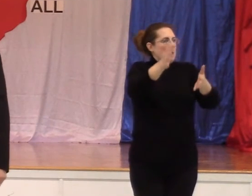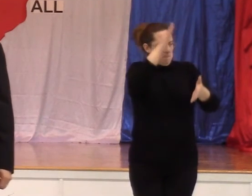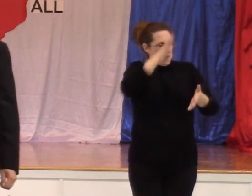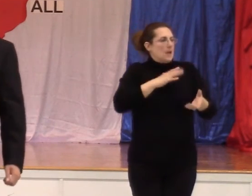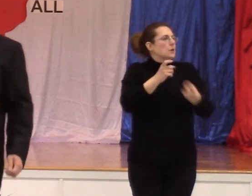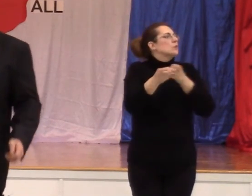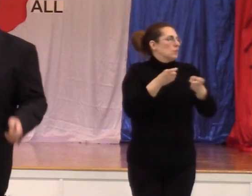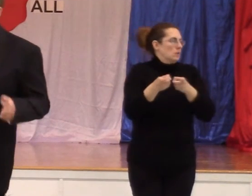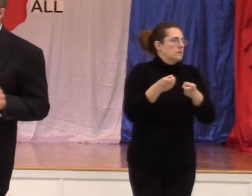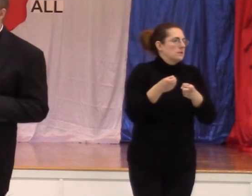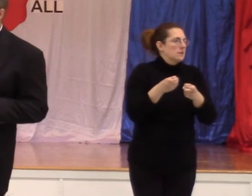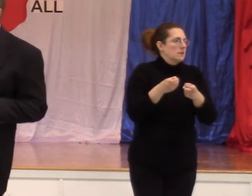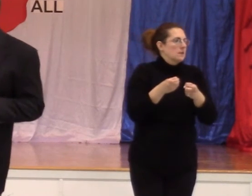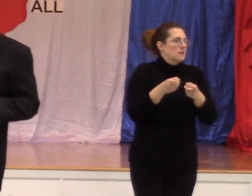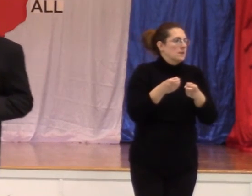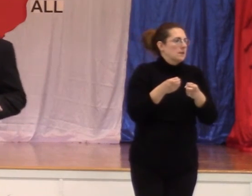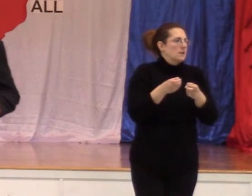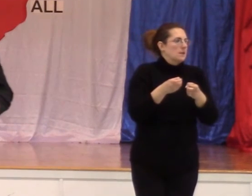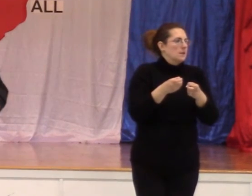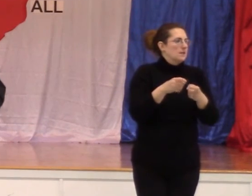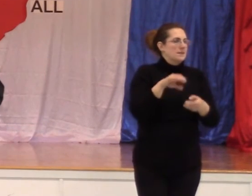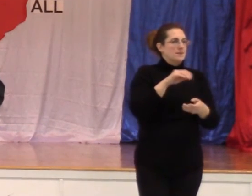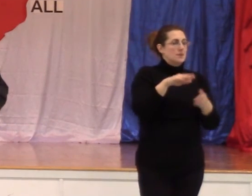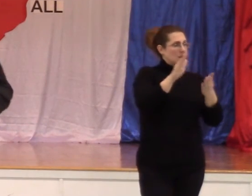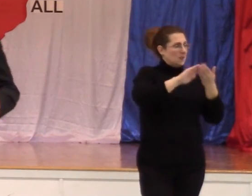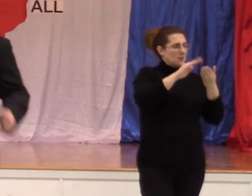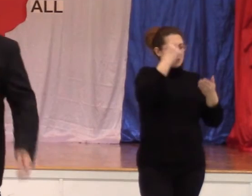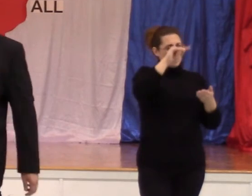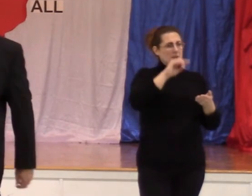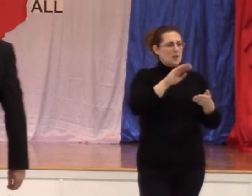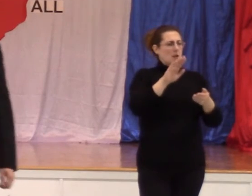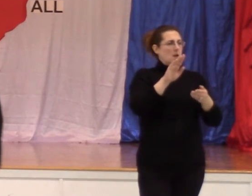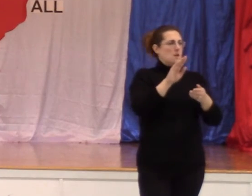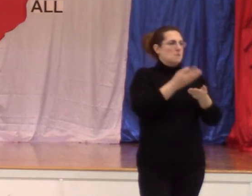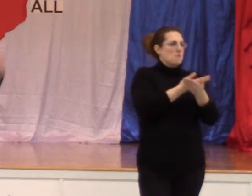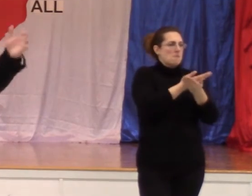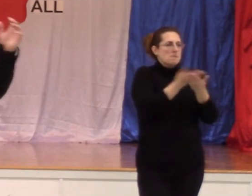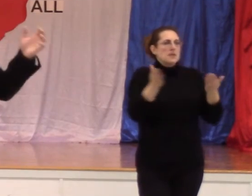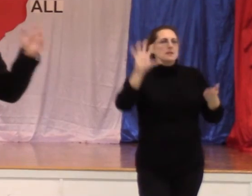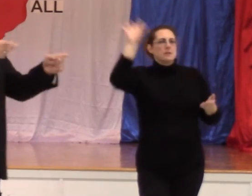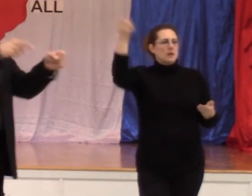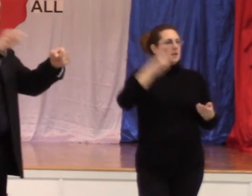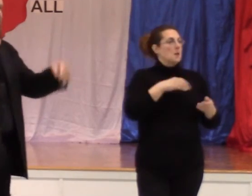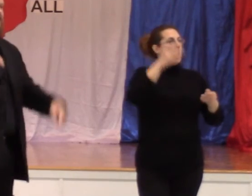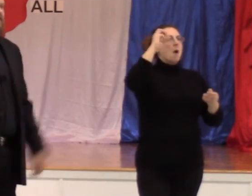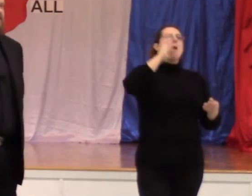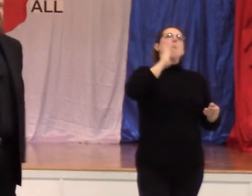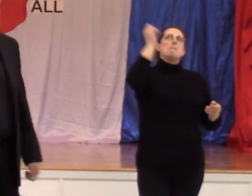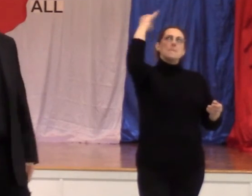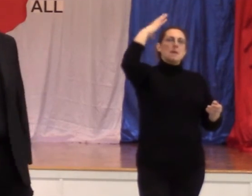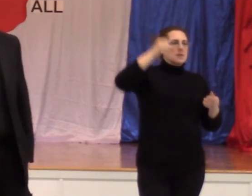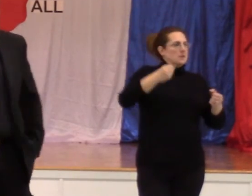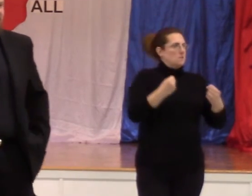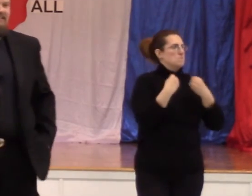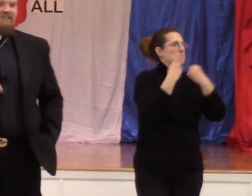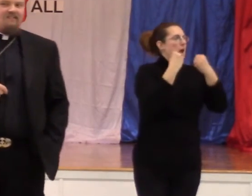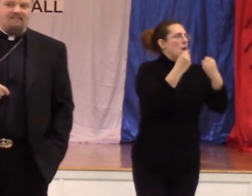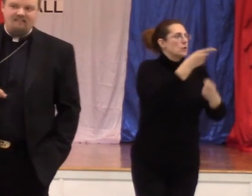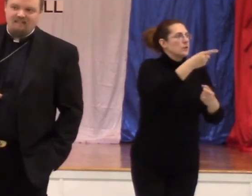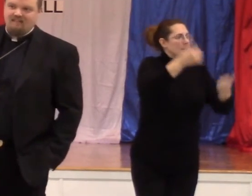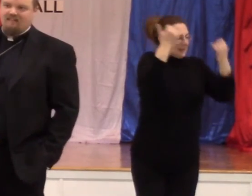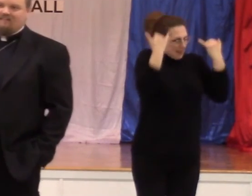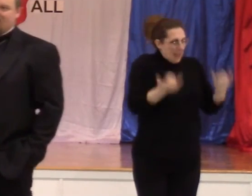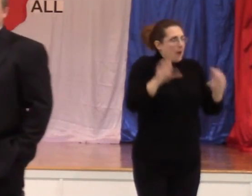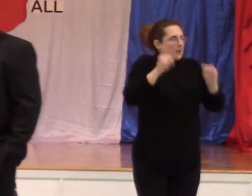right? So a functional misuse of the means of grace is to say, oh, yeah, well, baptism empowers you. Now you can really get out there and do something.